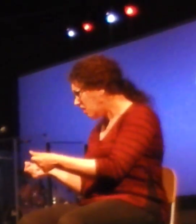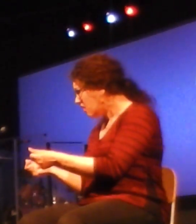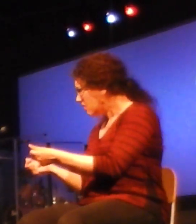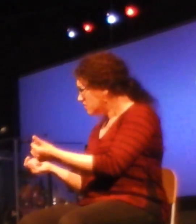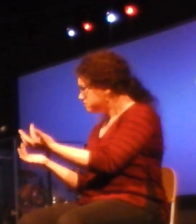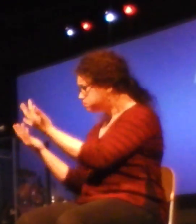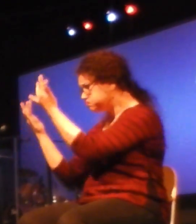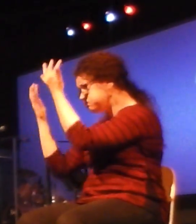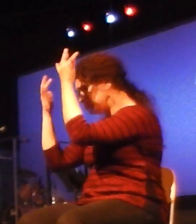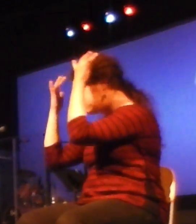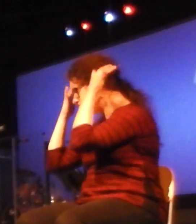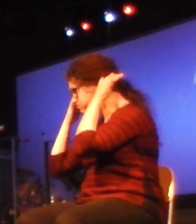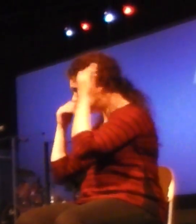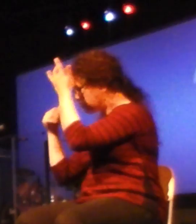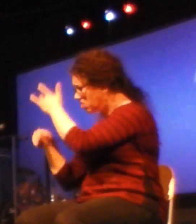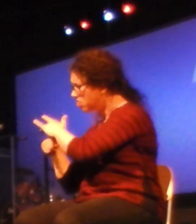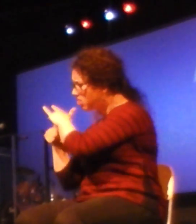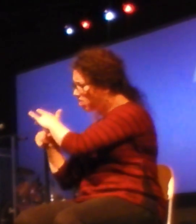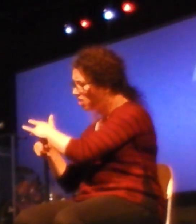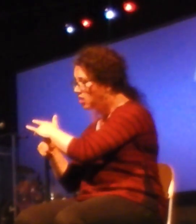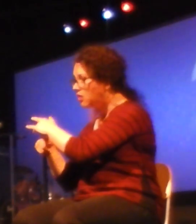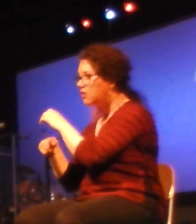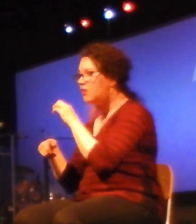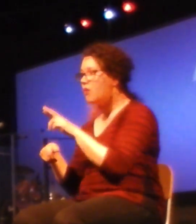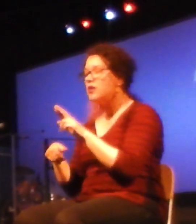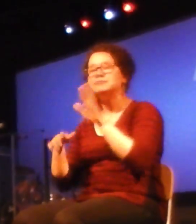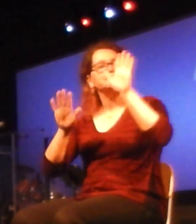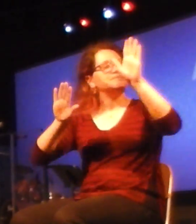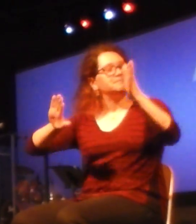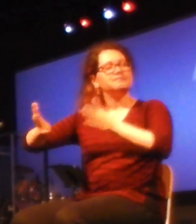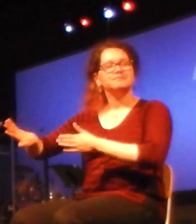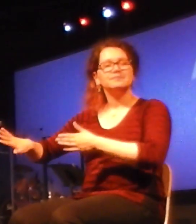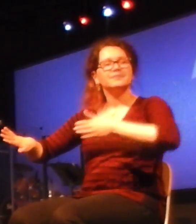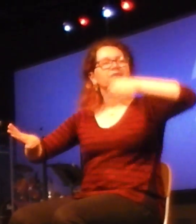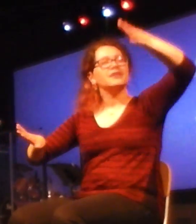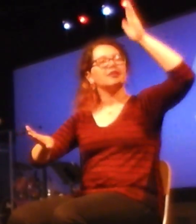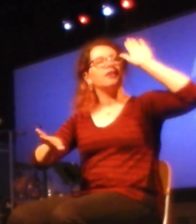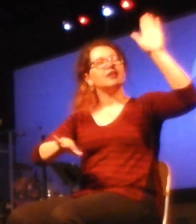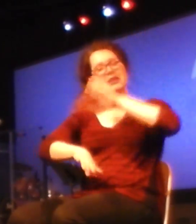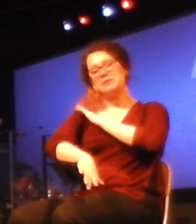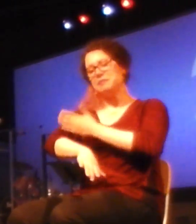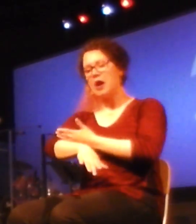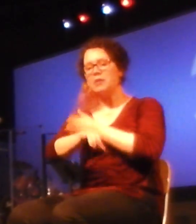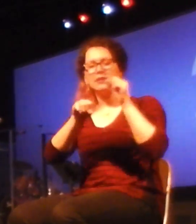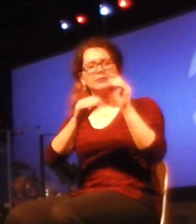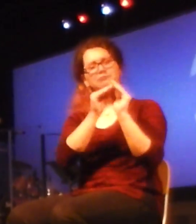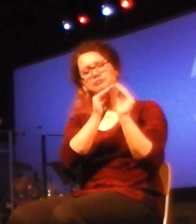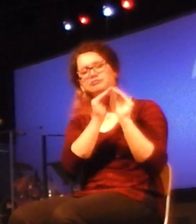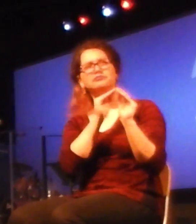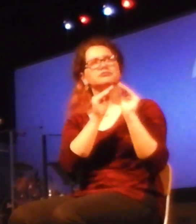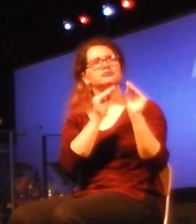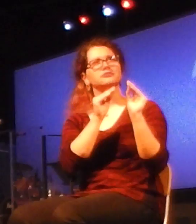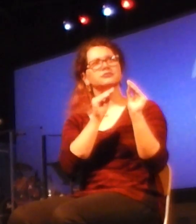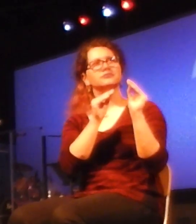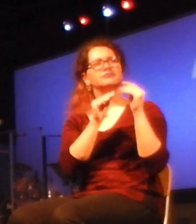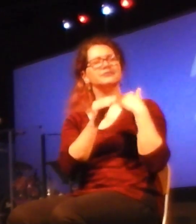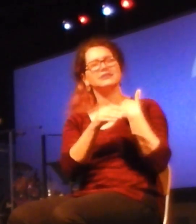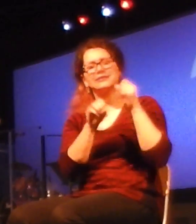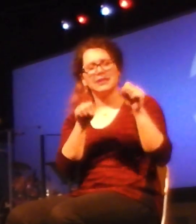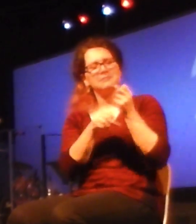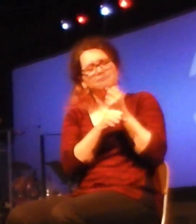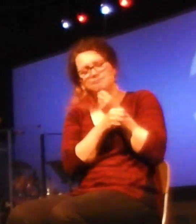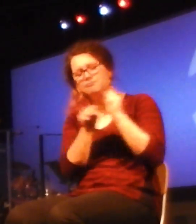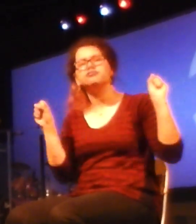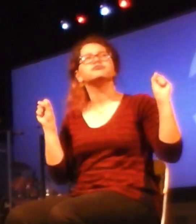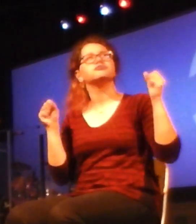power will redeem you, set you free, restore what's broken? For those of you who are struggling through addiction, the thing